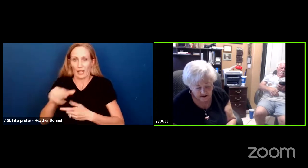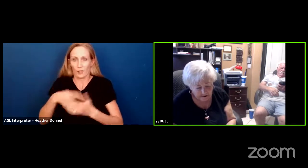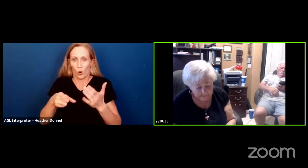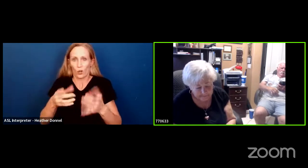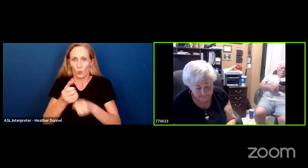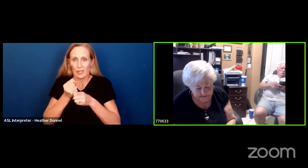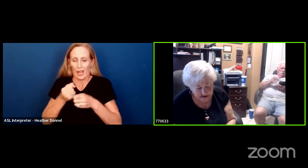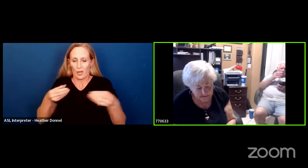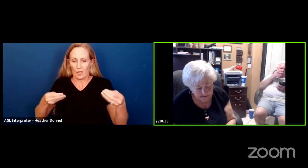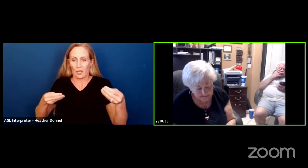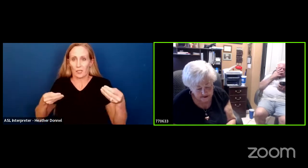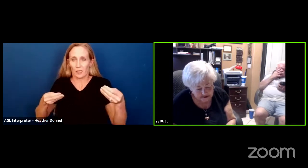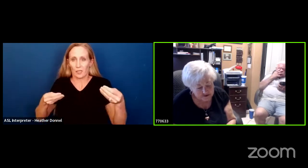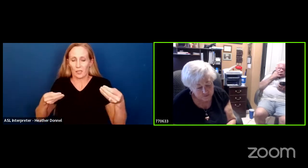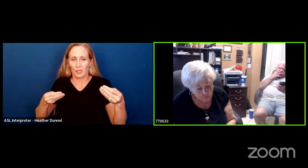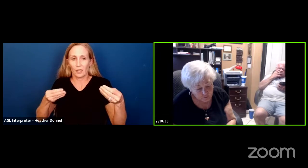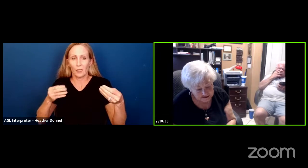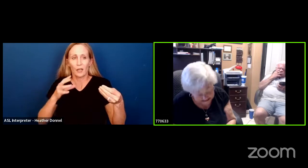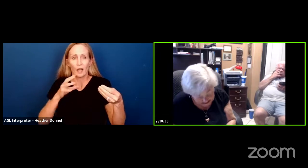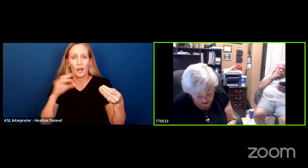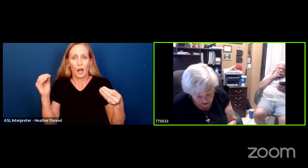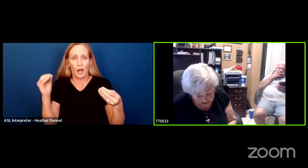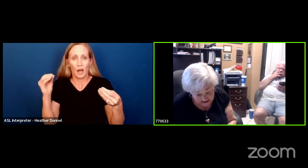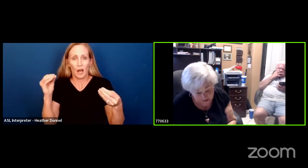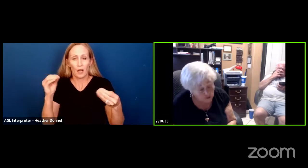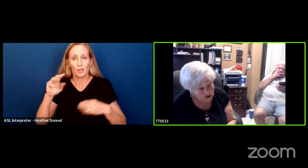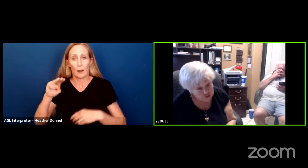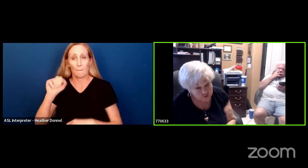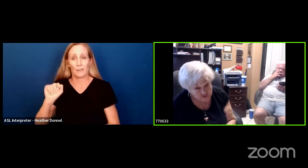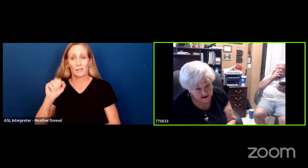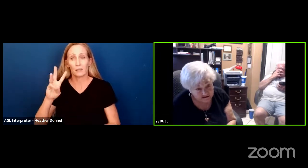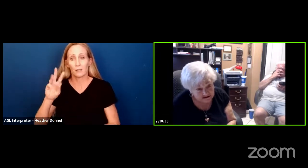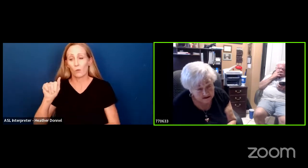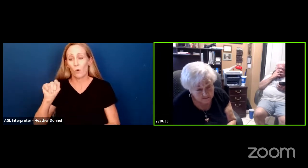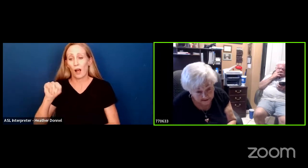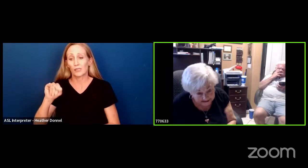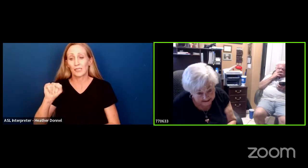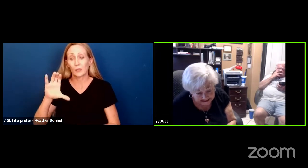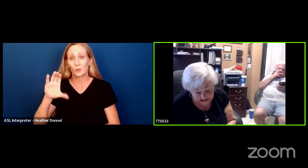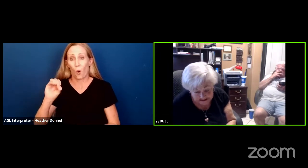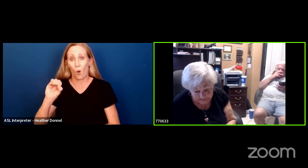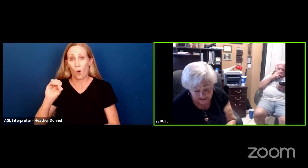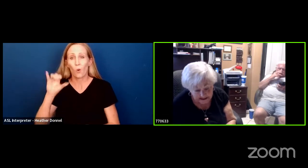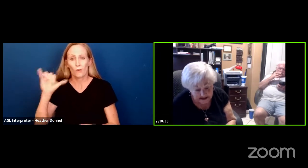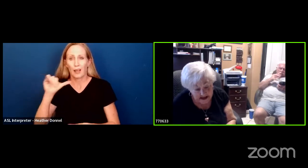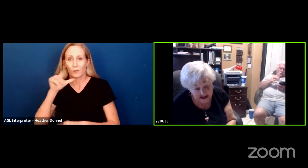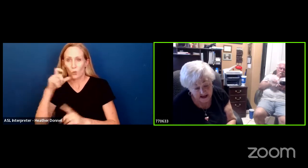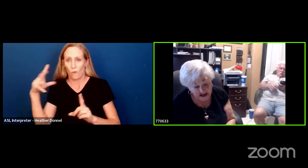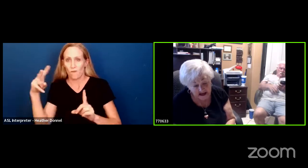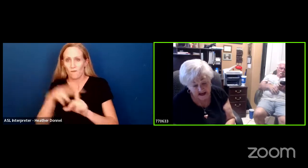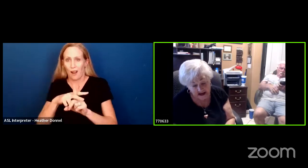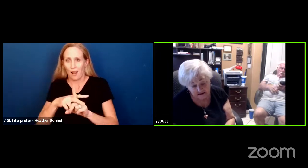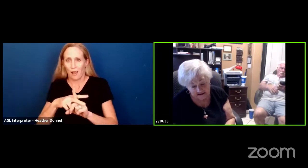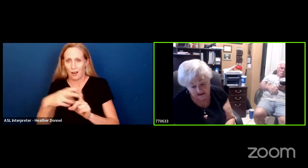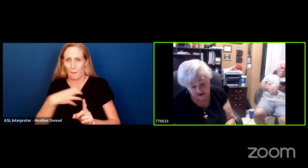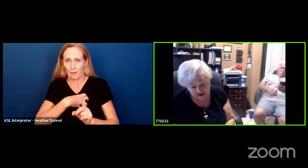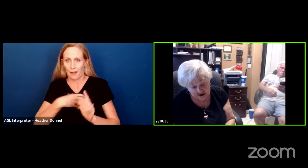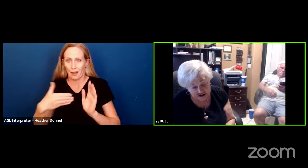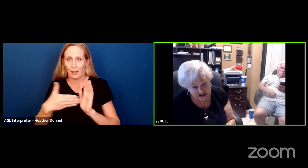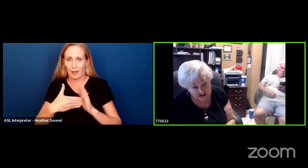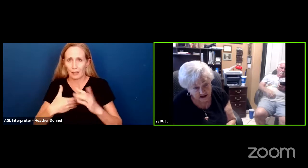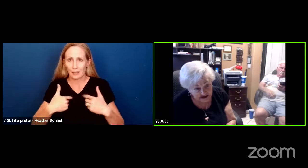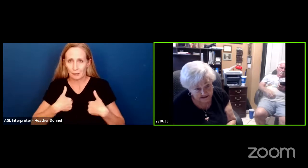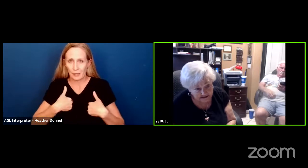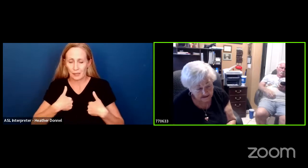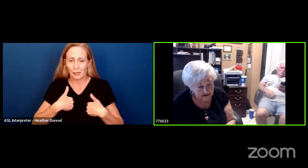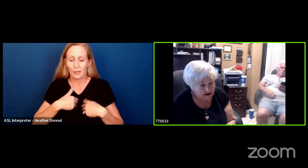And Ms. Wasisco is the one who filed this complaint against me. And